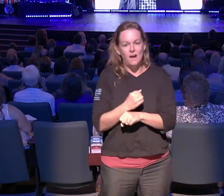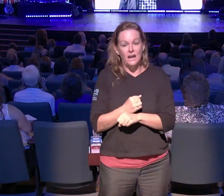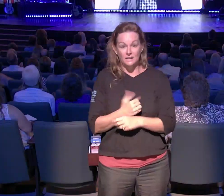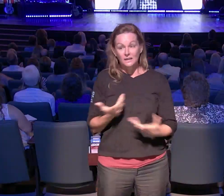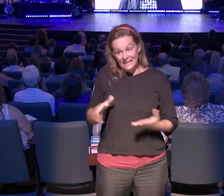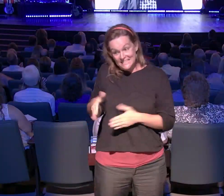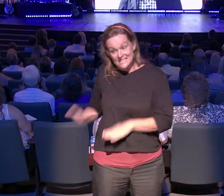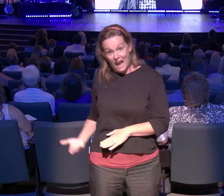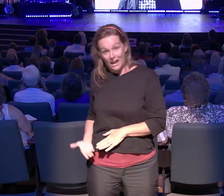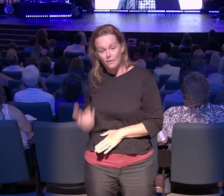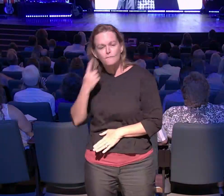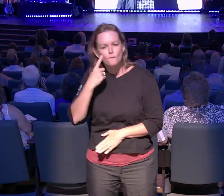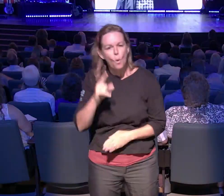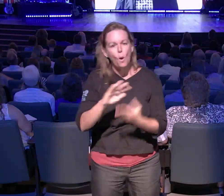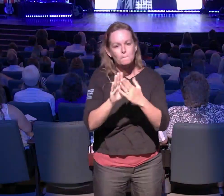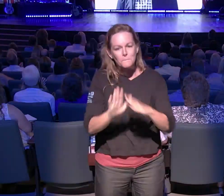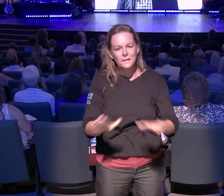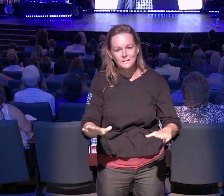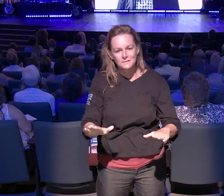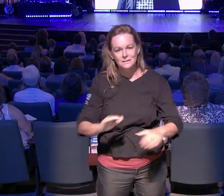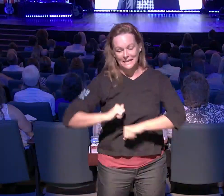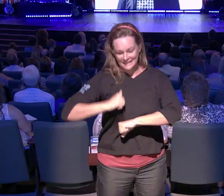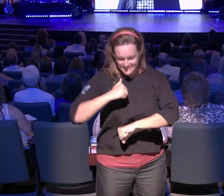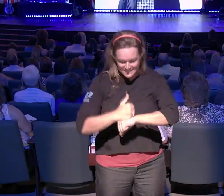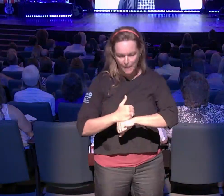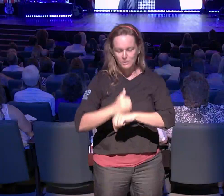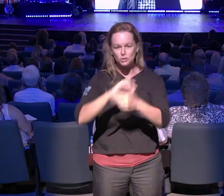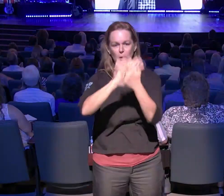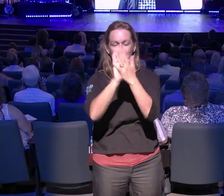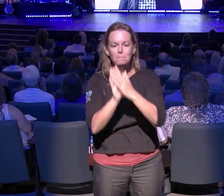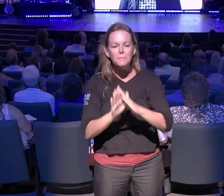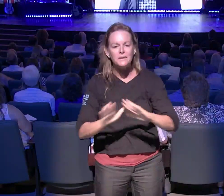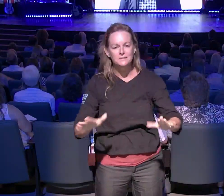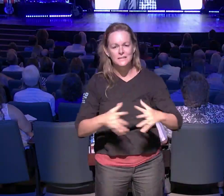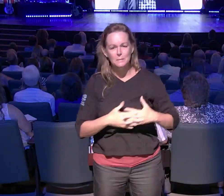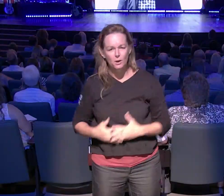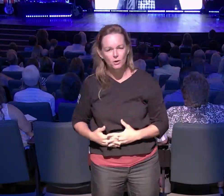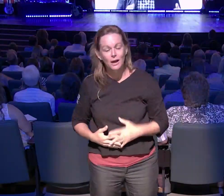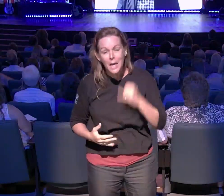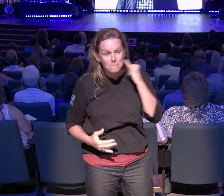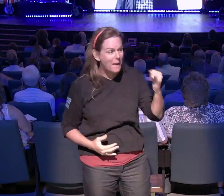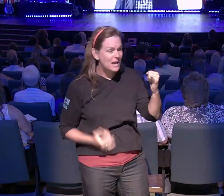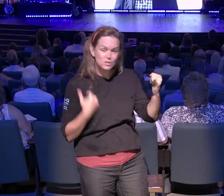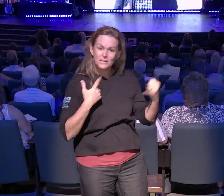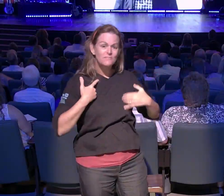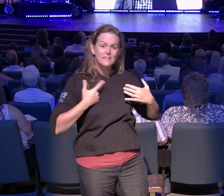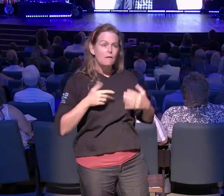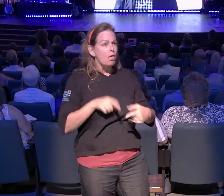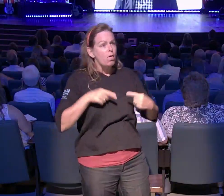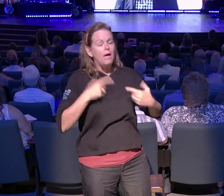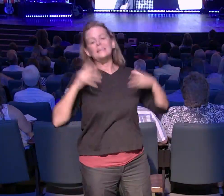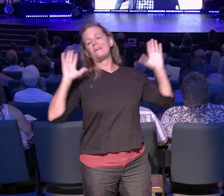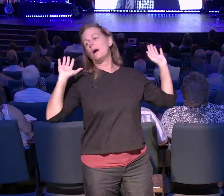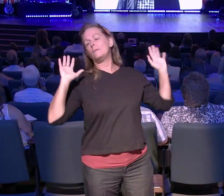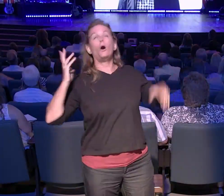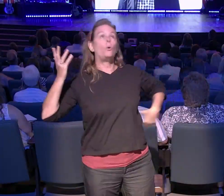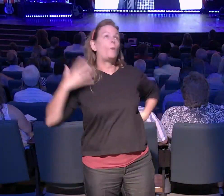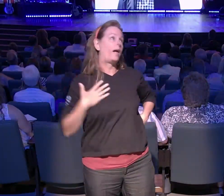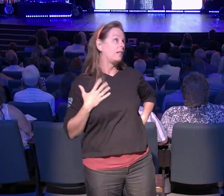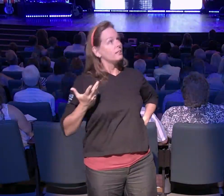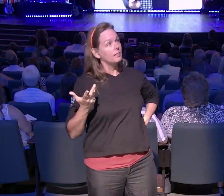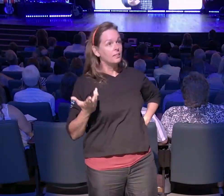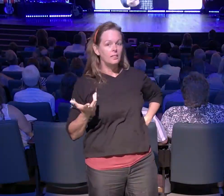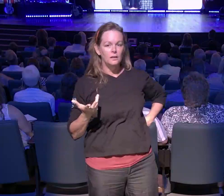life in the end, he established a peace in our nation. Imagine what America would be like today if he had not fought that fierce battle for